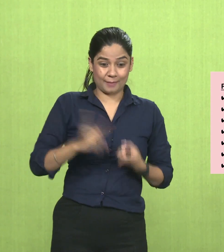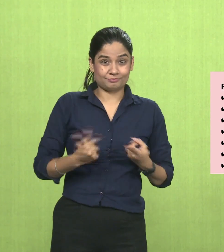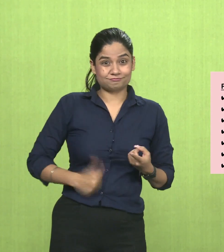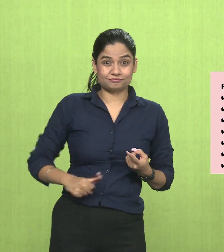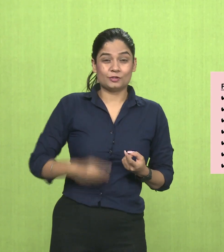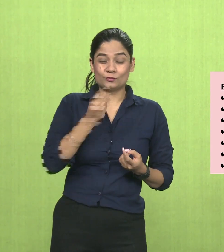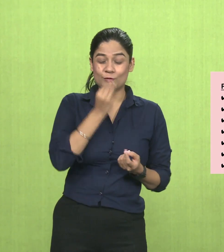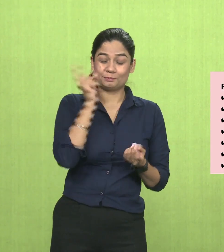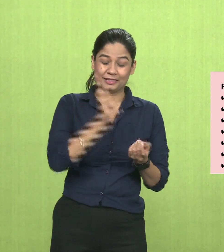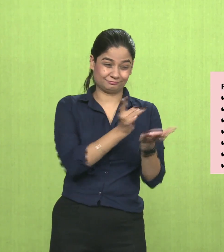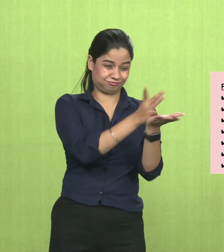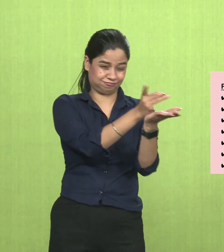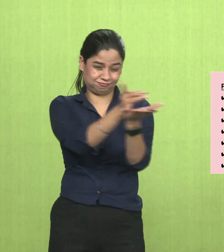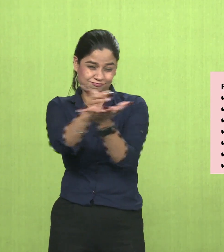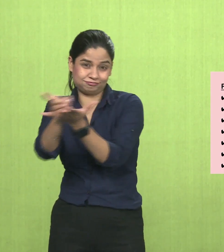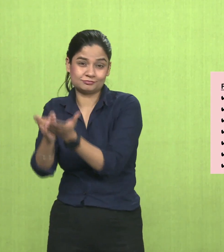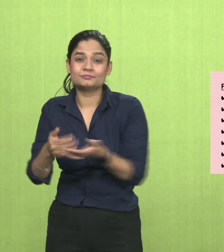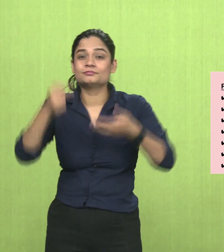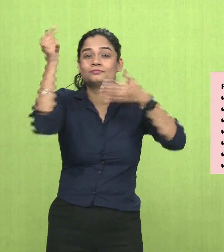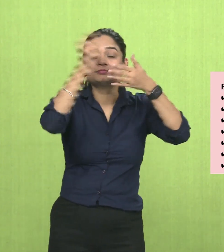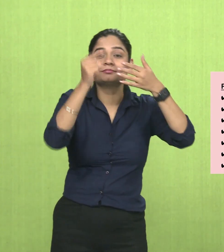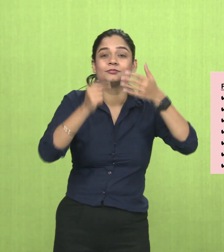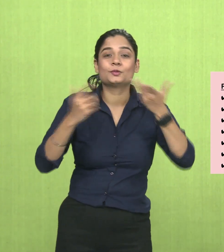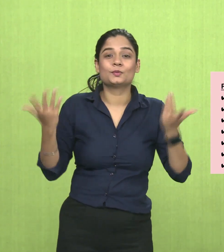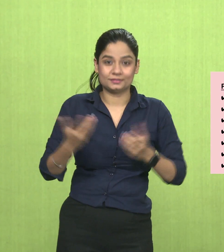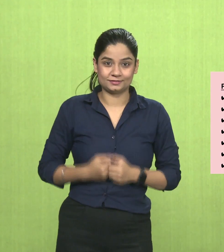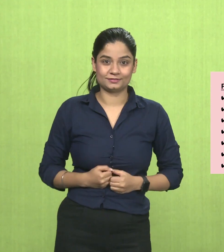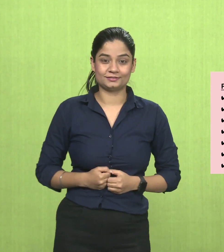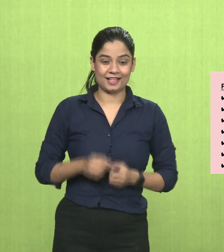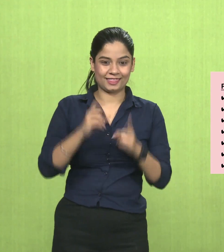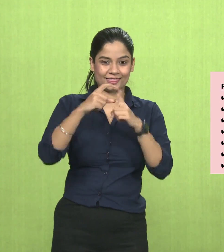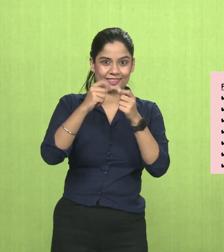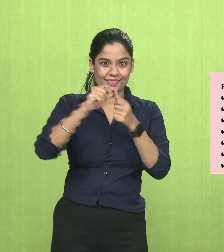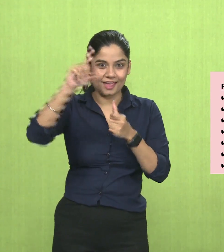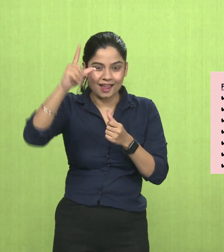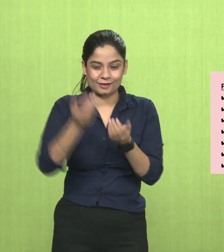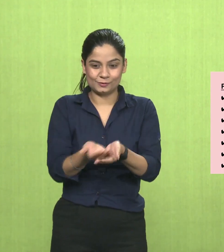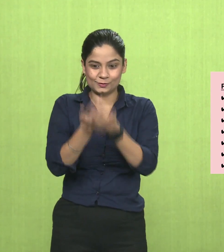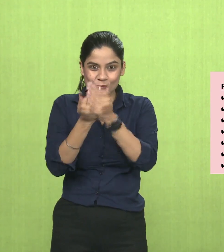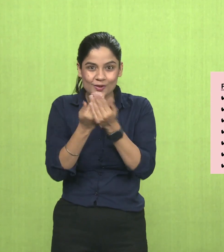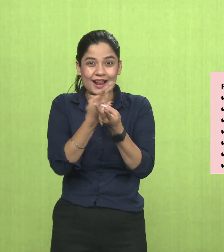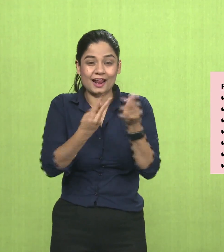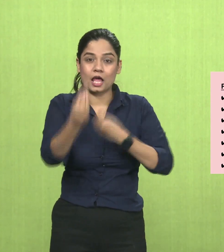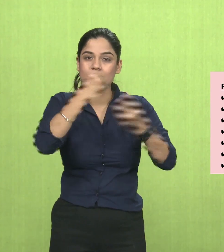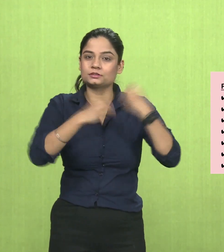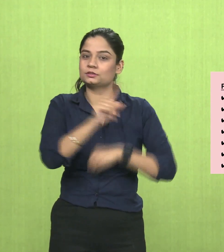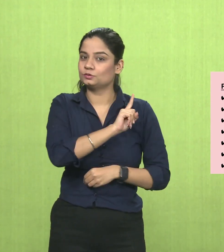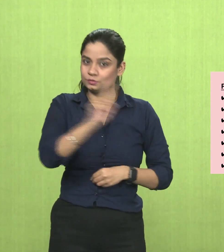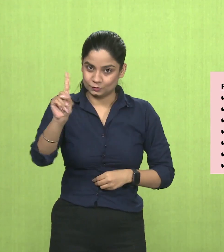Foods that you should avoid during diarrhea. Whole cereals, don't